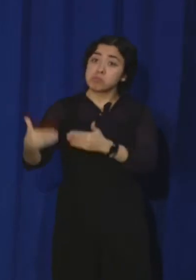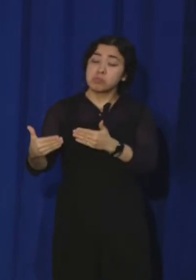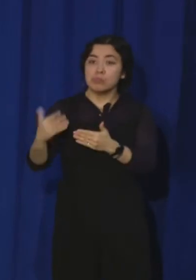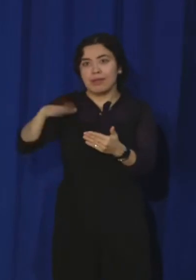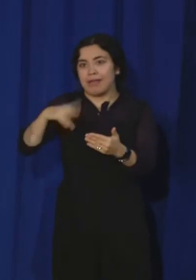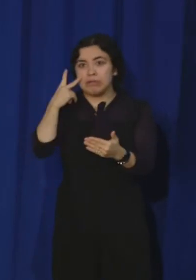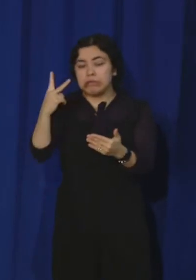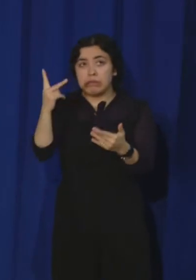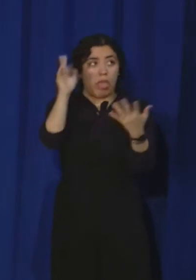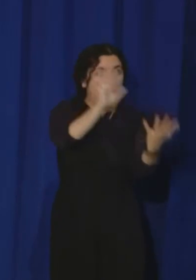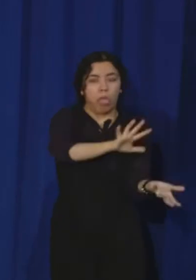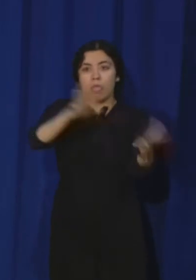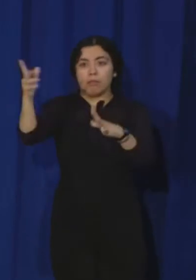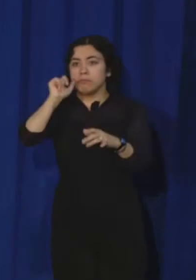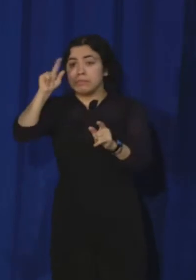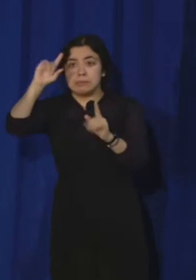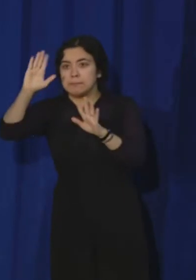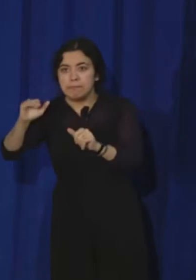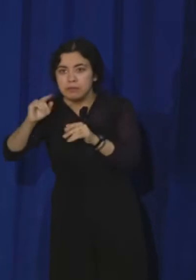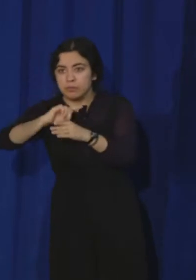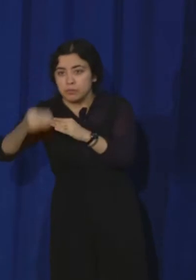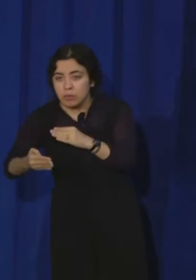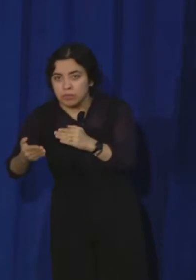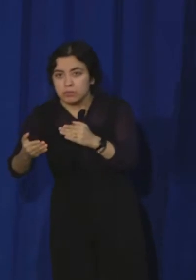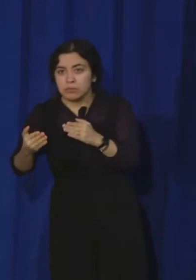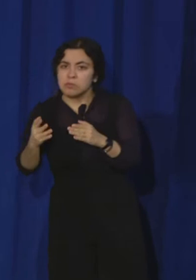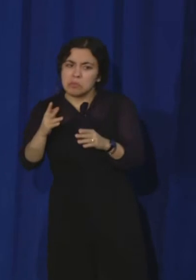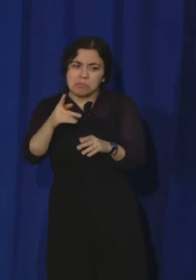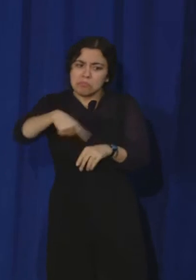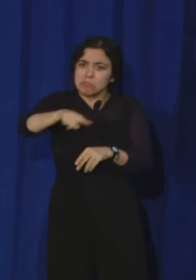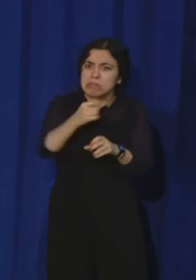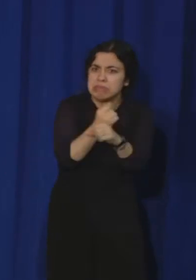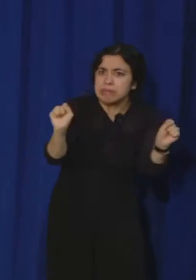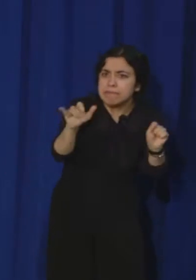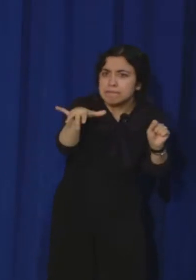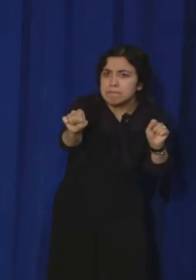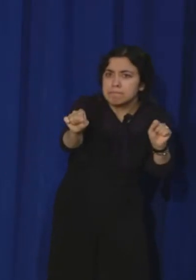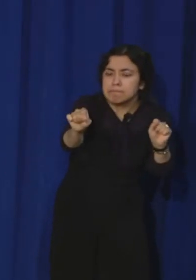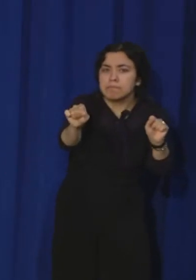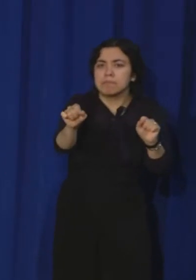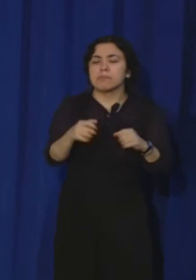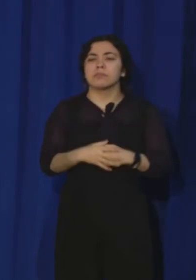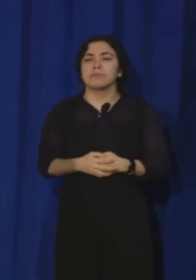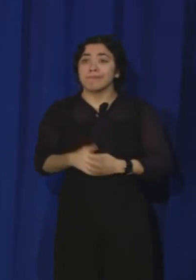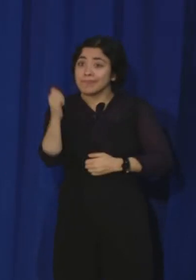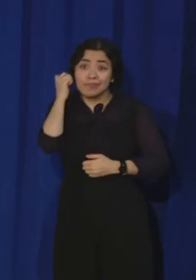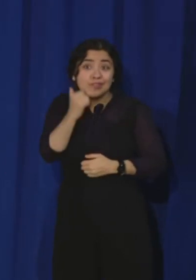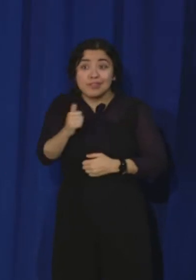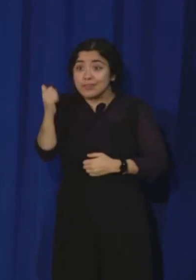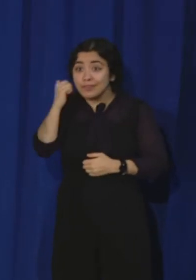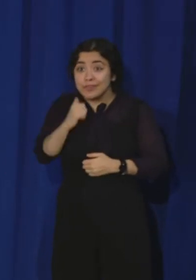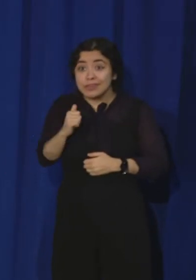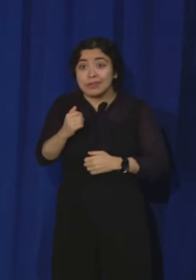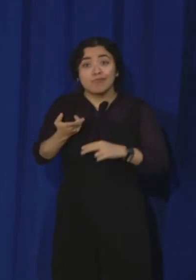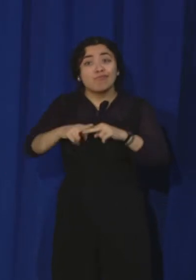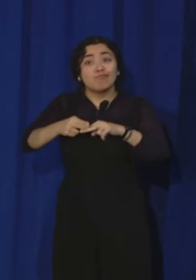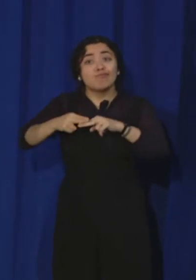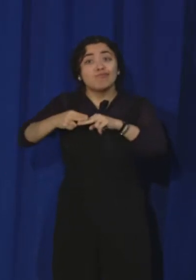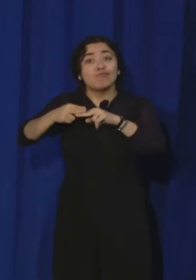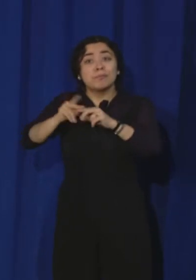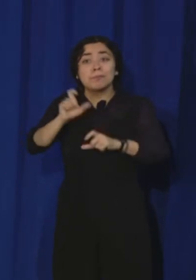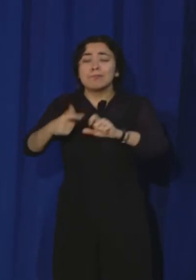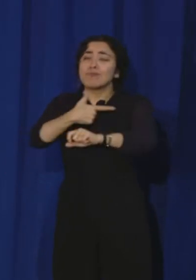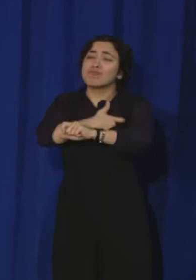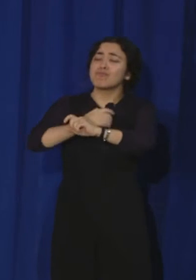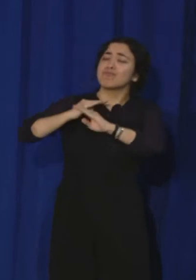seen unexpected results related to safety. And every day, this is getting more and more and more.